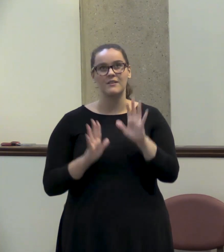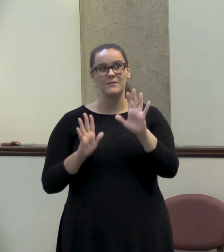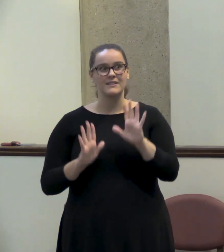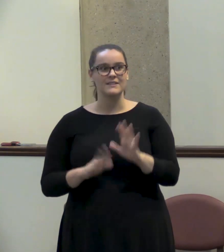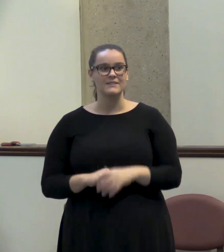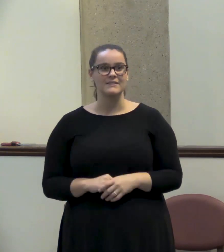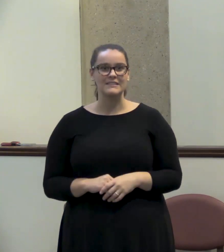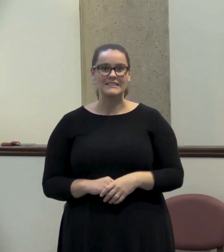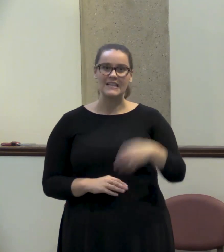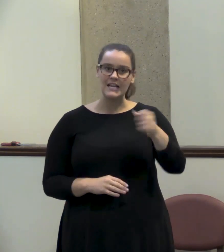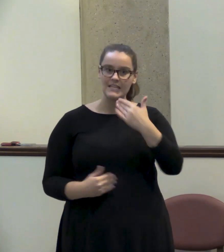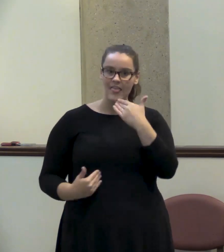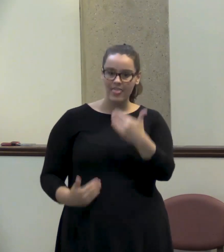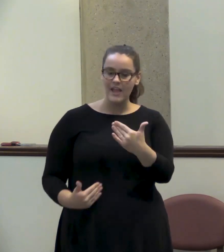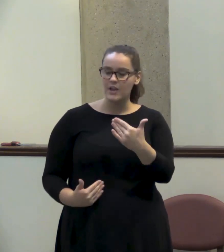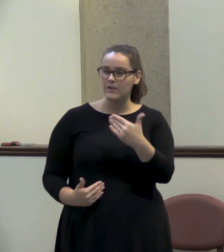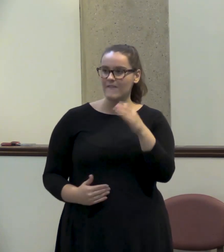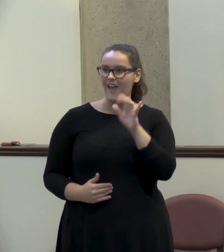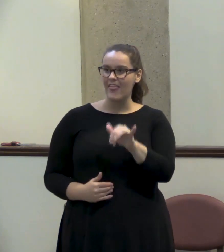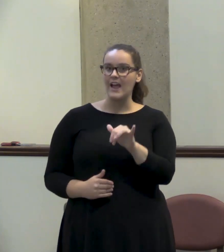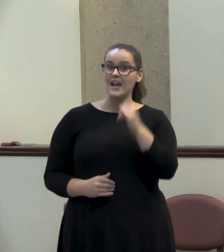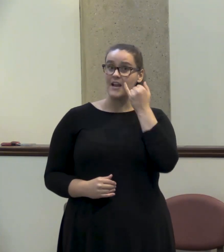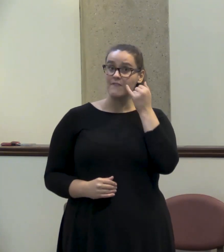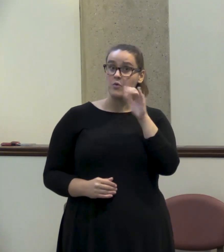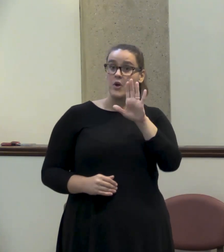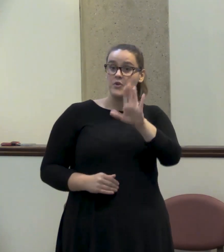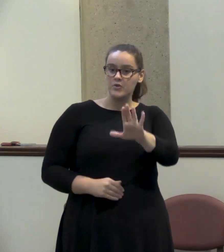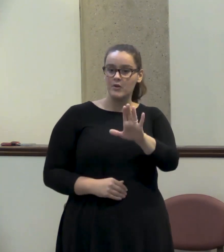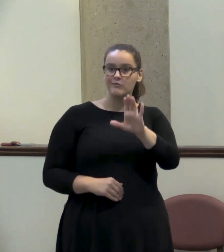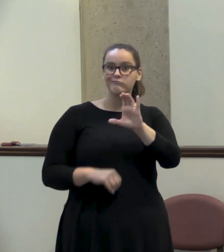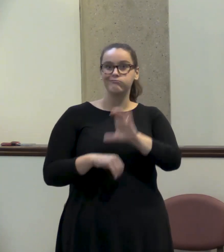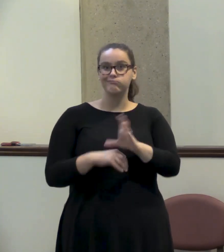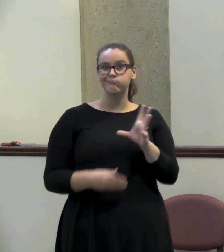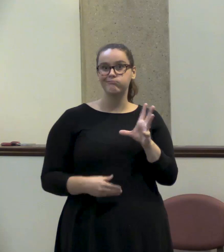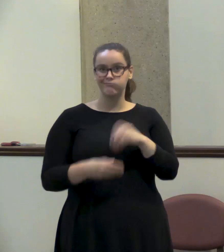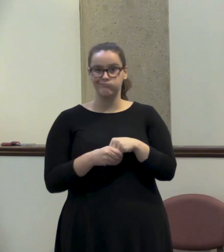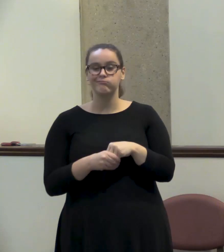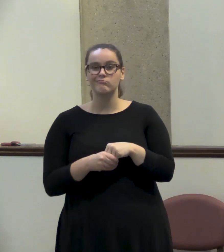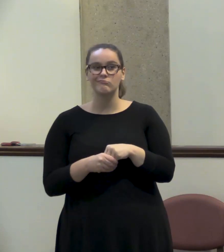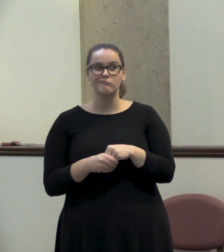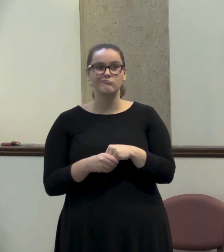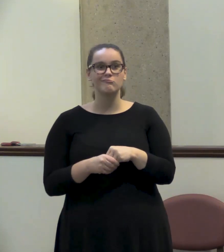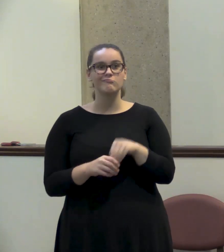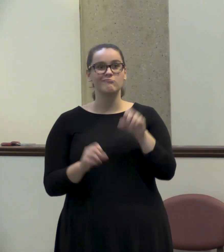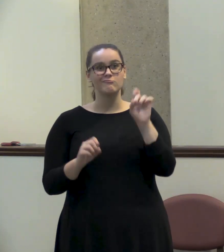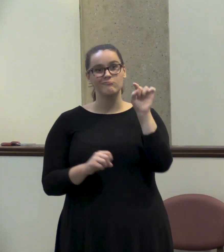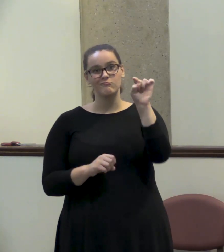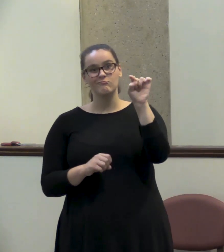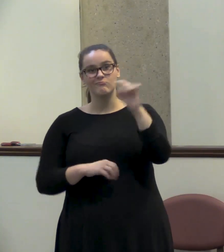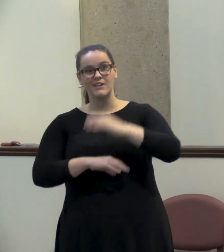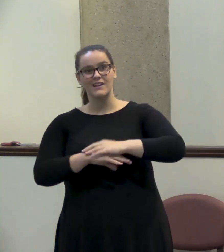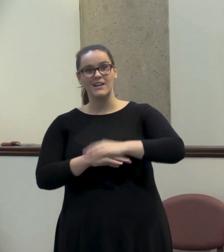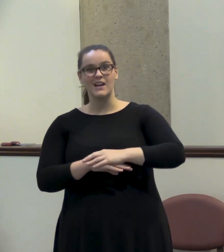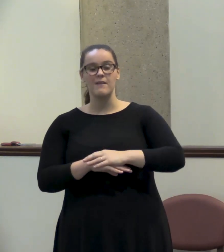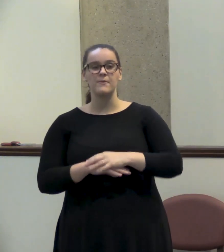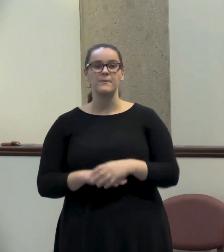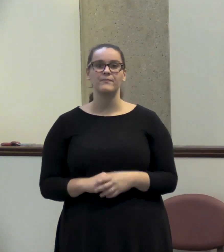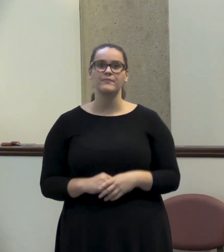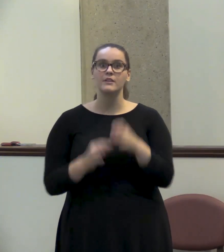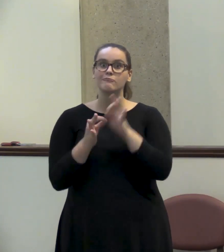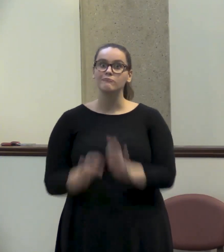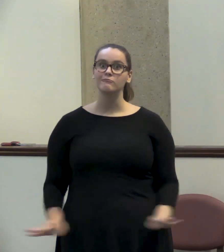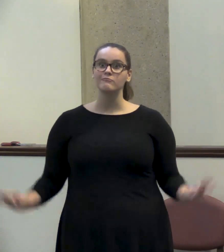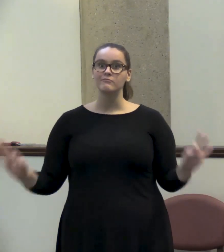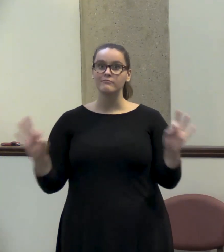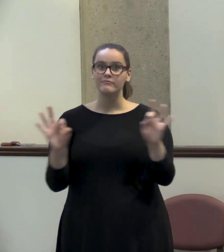So yes, thank you, Jim, for that. If you want your congregation to get involved, go over to the table over here. I just want to point something out that's really